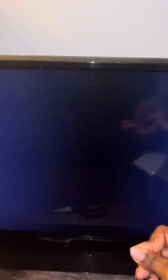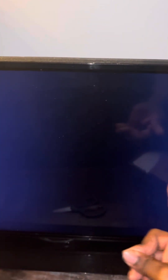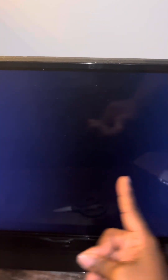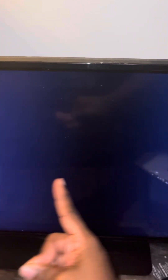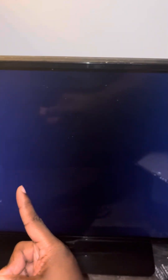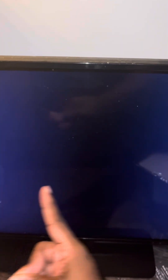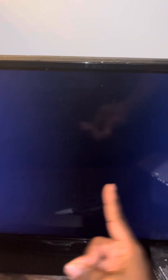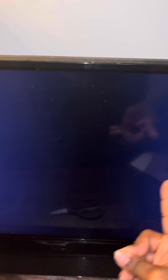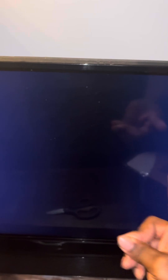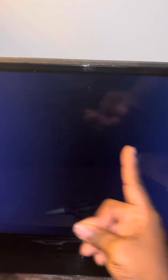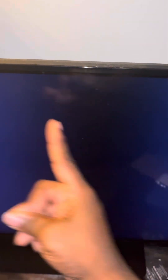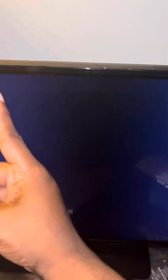zoo.